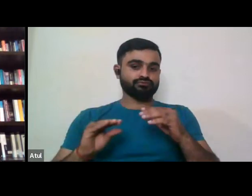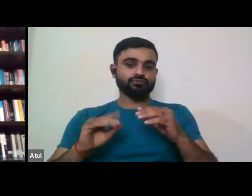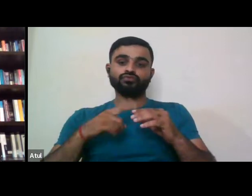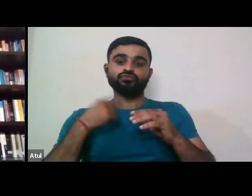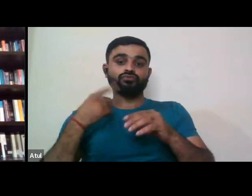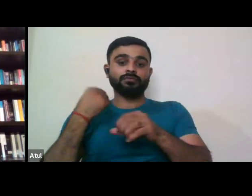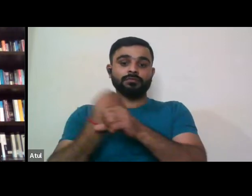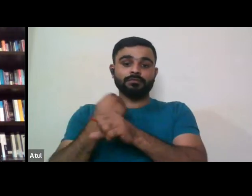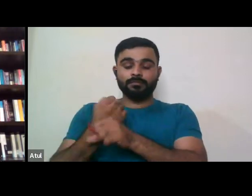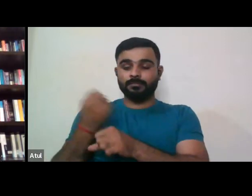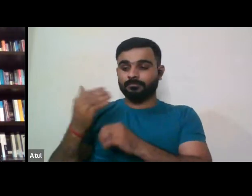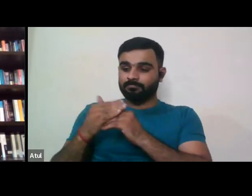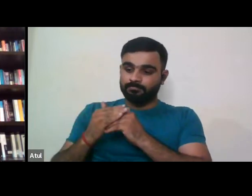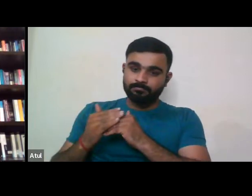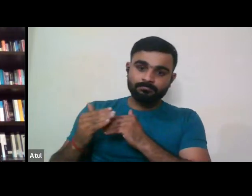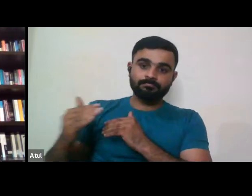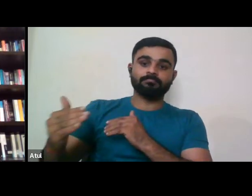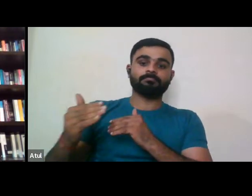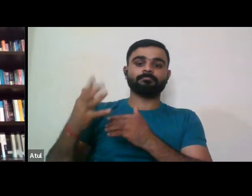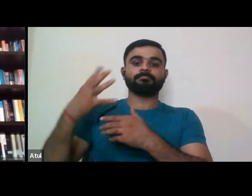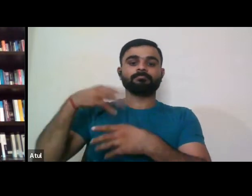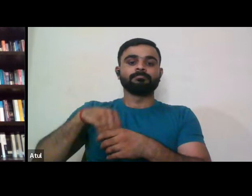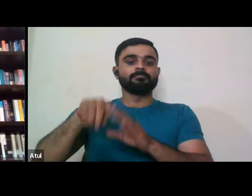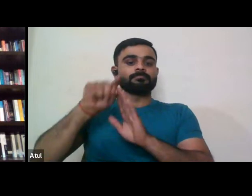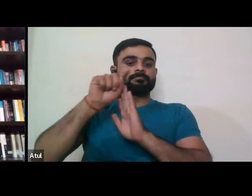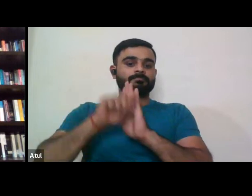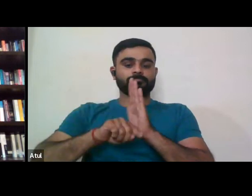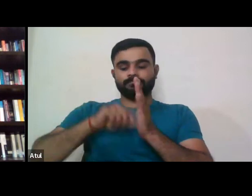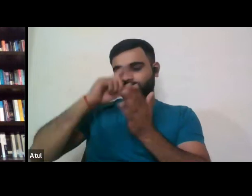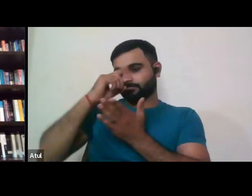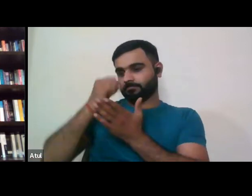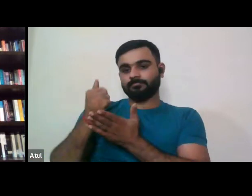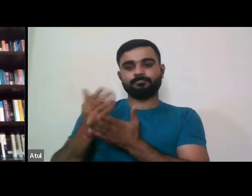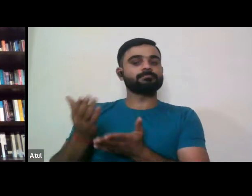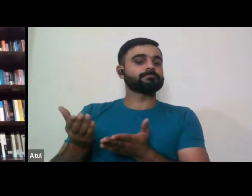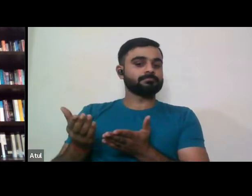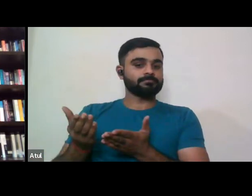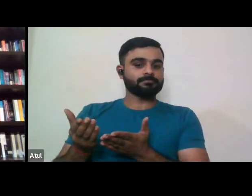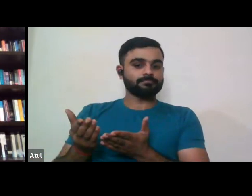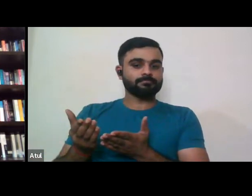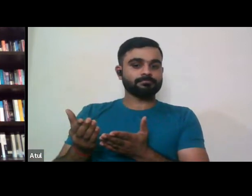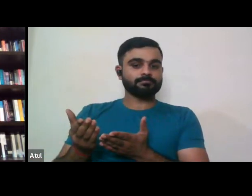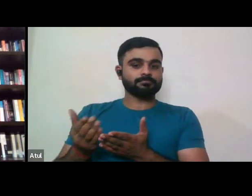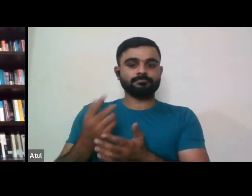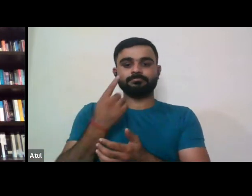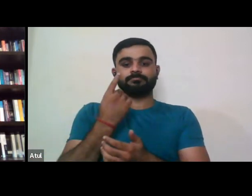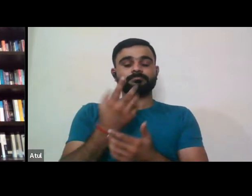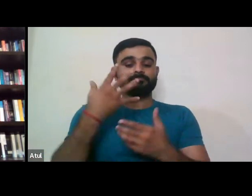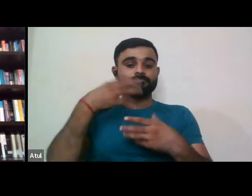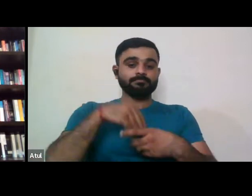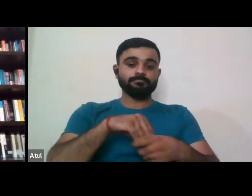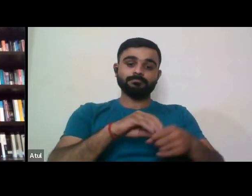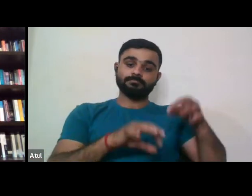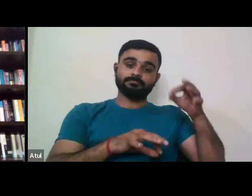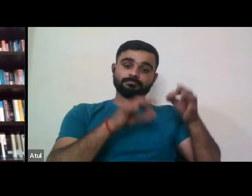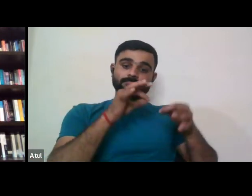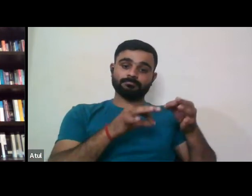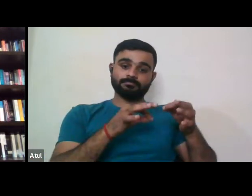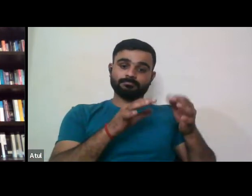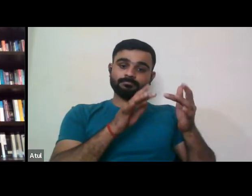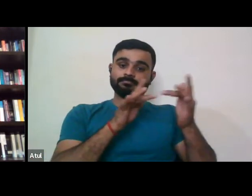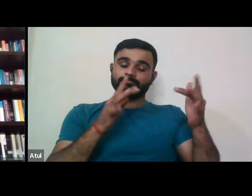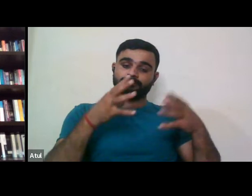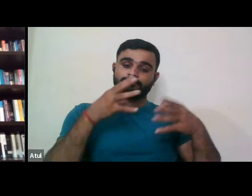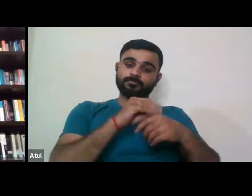is the one who is going to be taking these policy decisions. So once this judge reaches